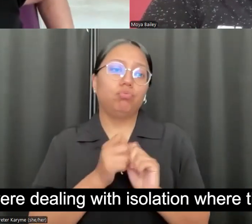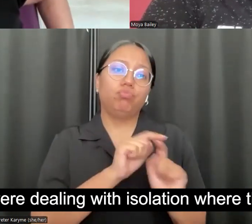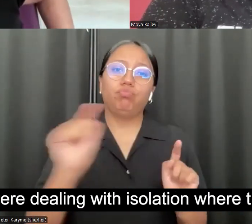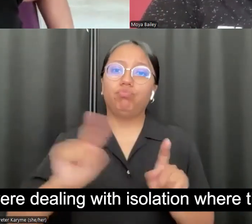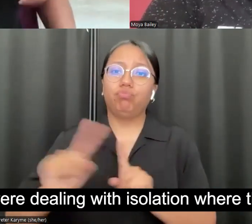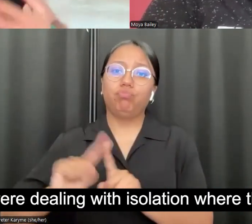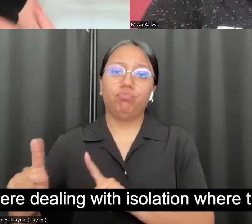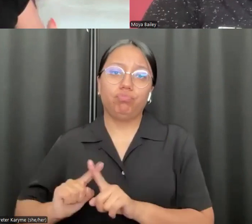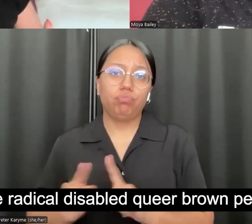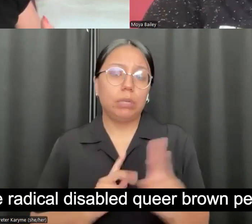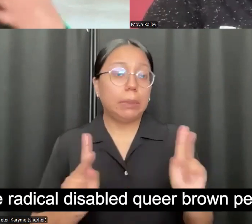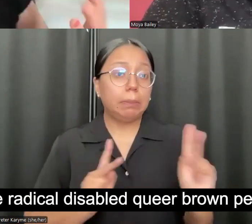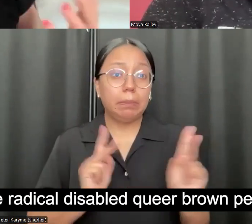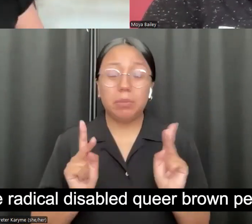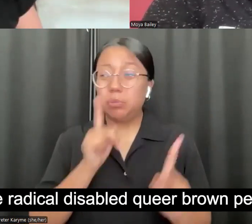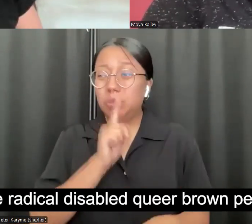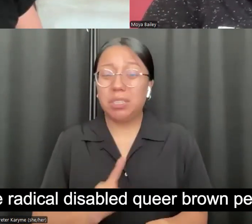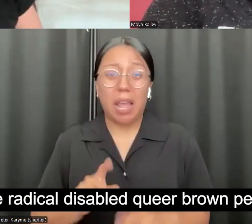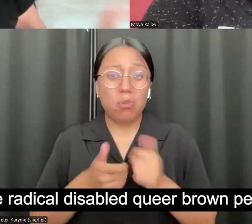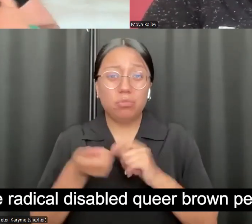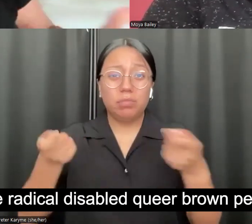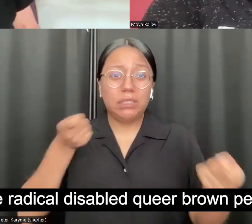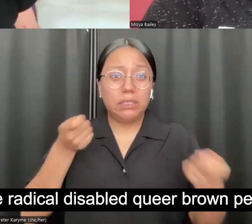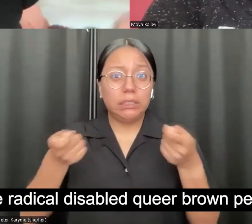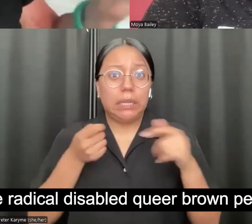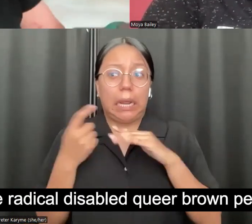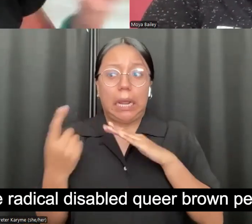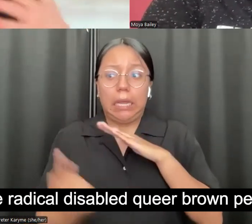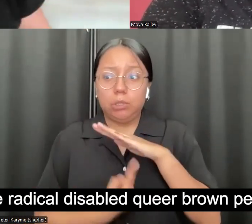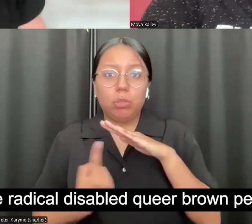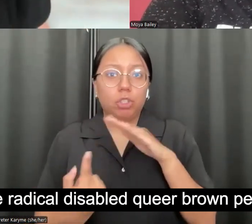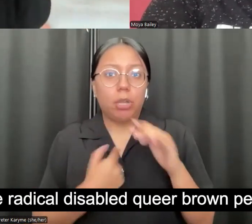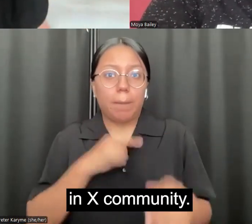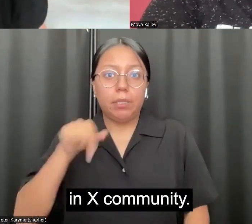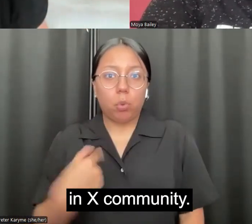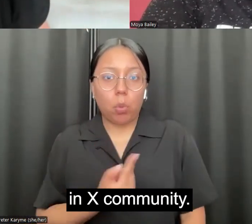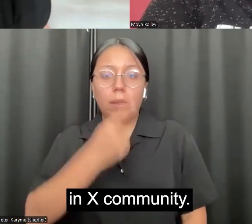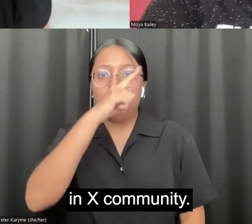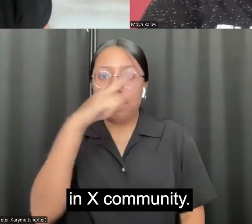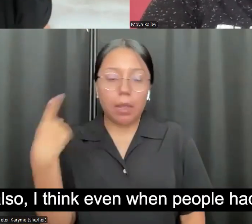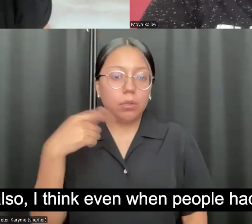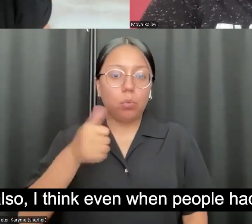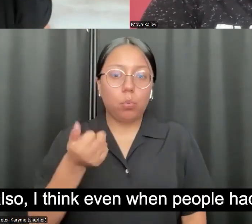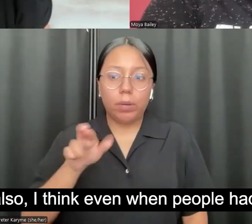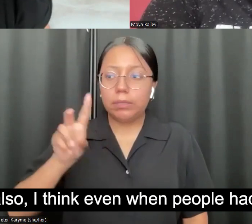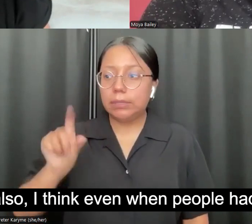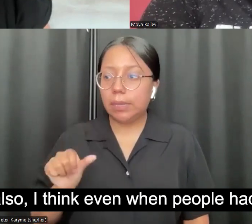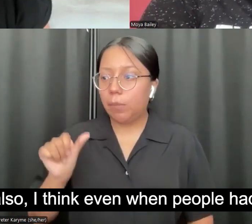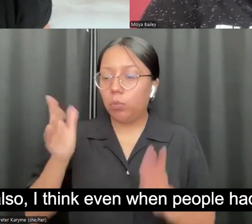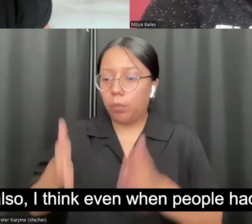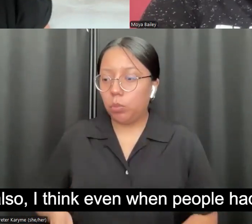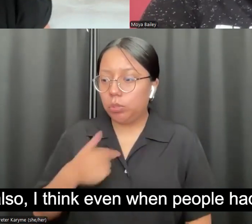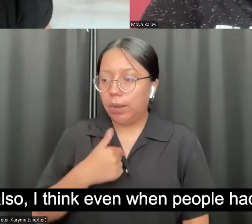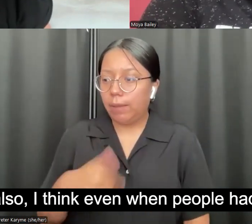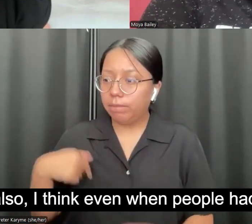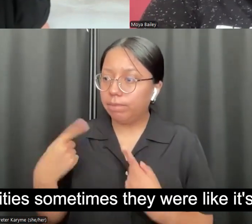with isolation where they're like, I'm the one radical, disabled, queer, brown person I know in X community. Um, but